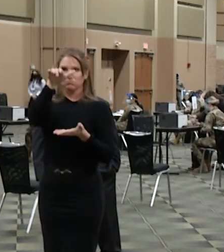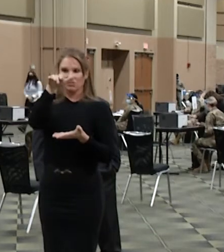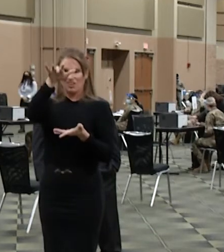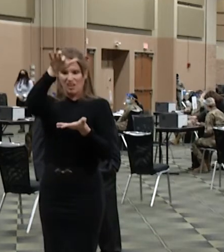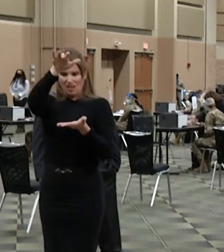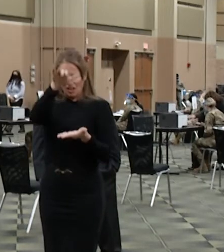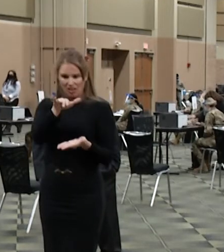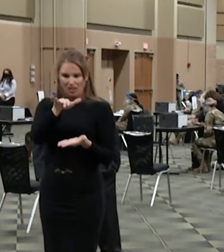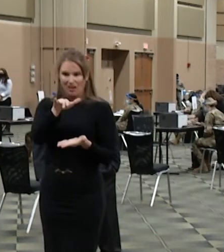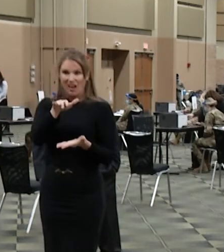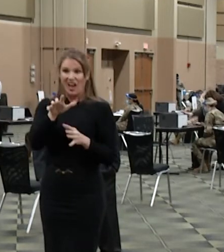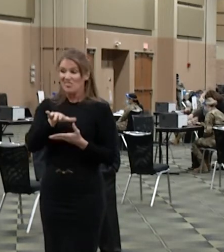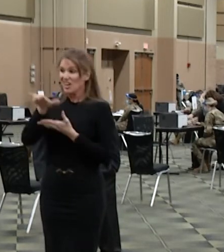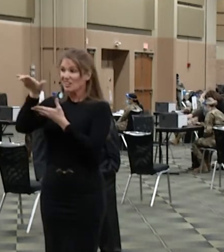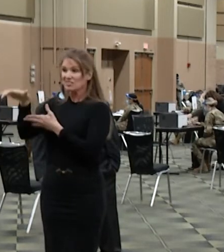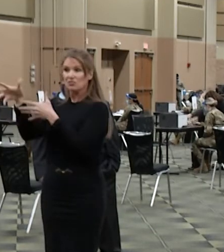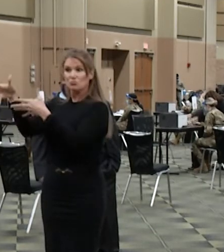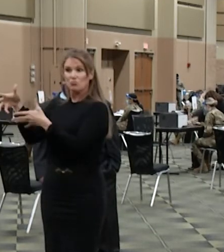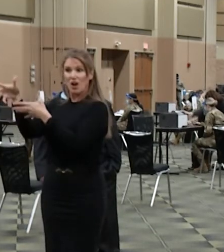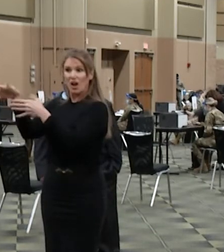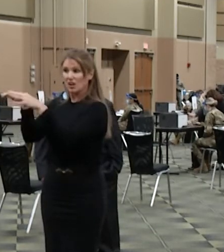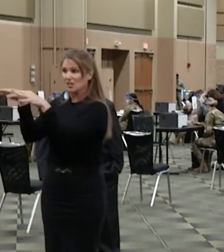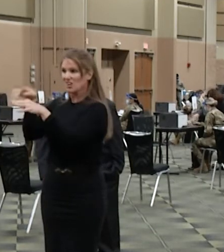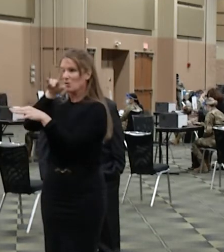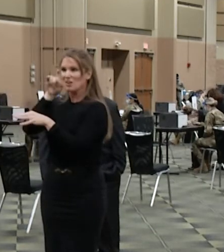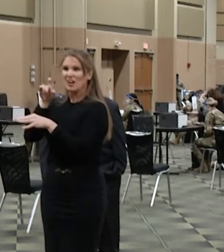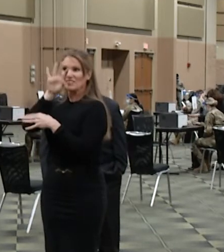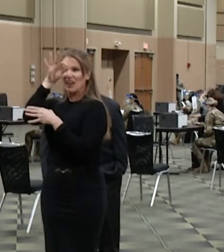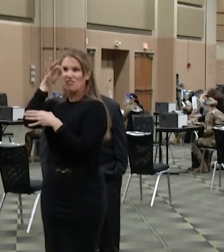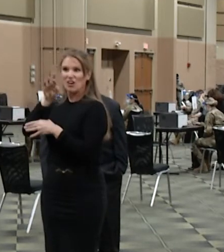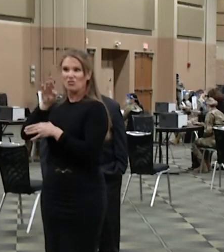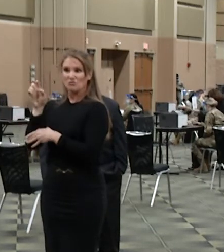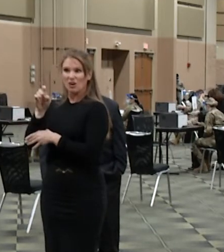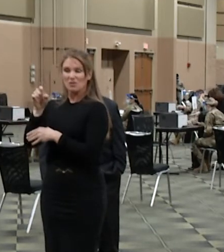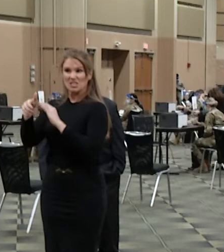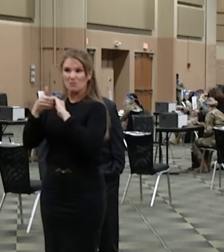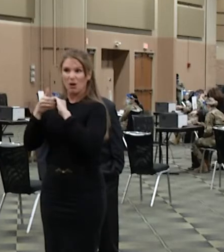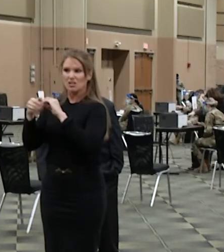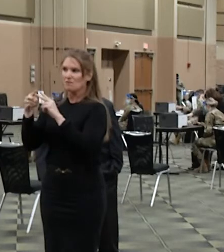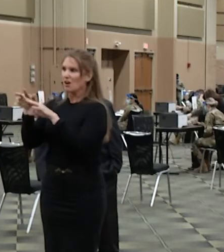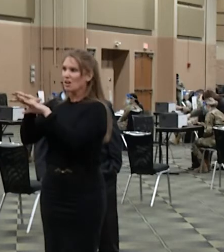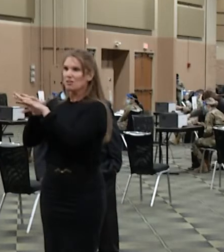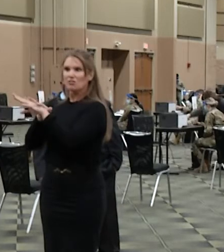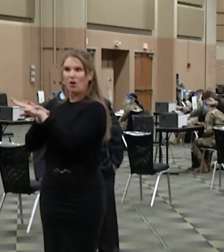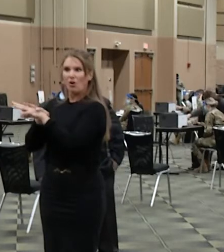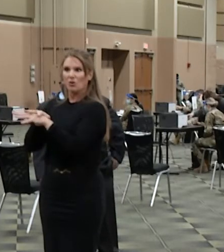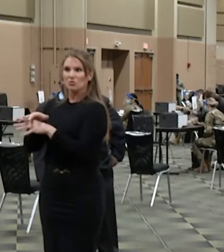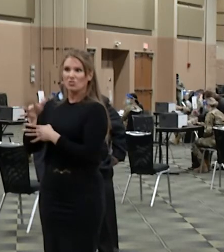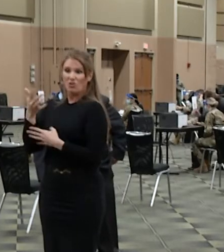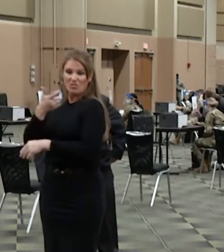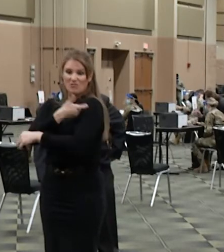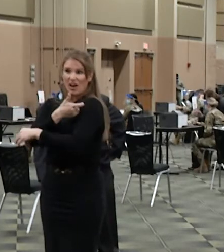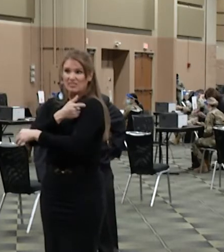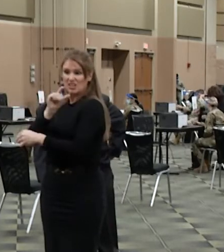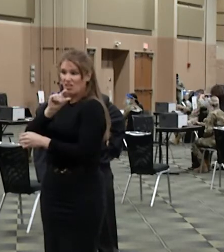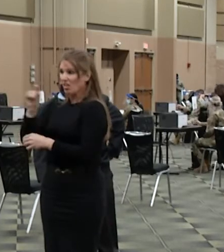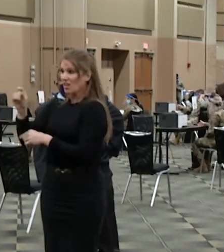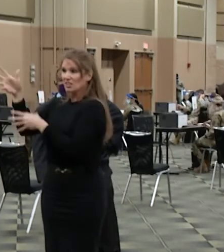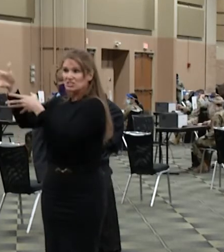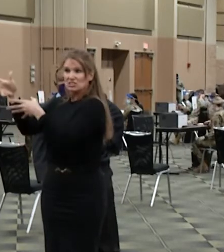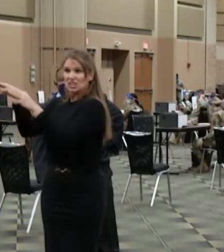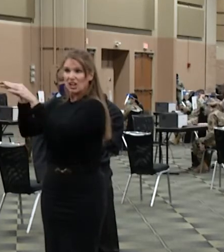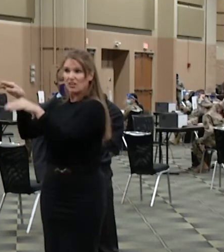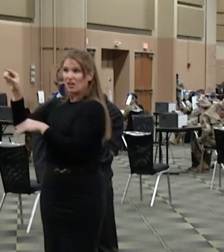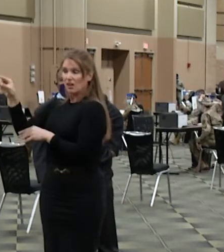sit on shelves because that federal pharmacy partnership is so slow at the job. Having said that, I have had